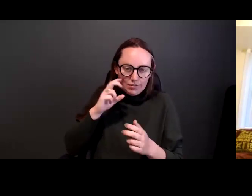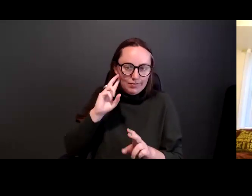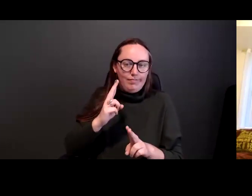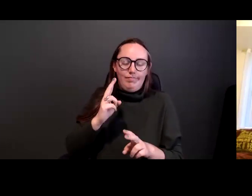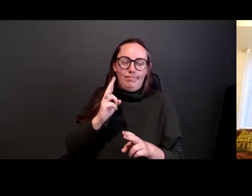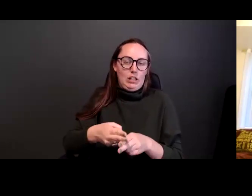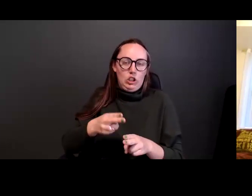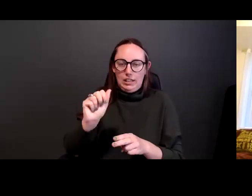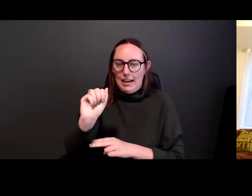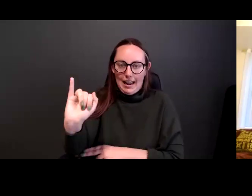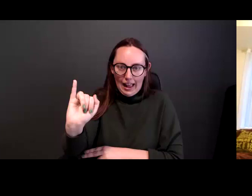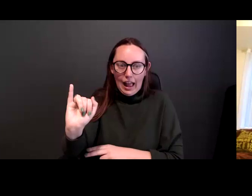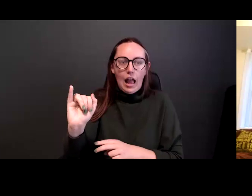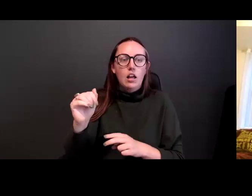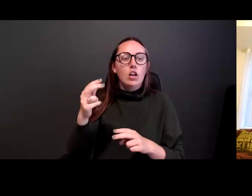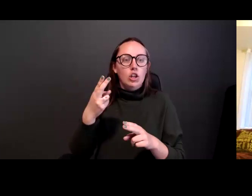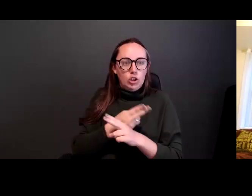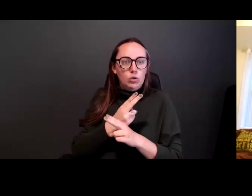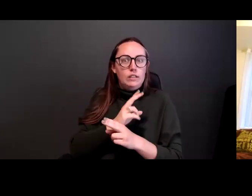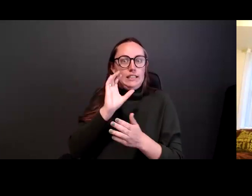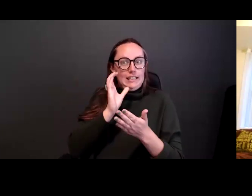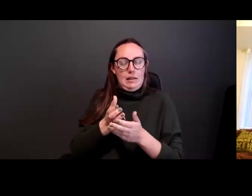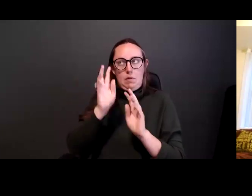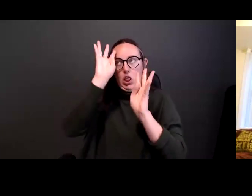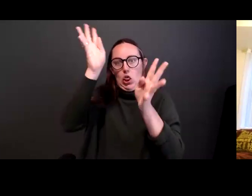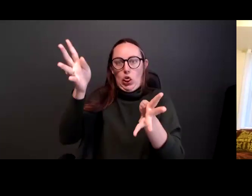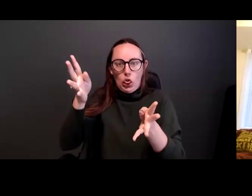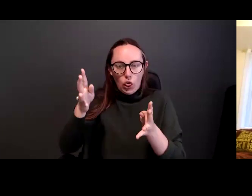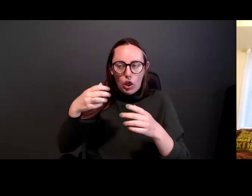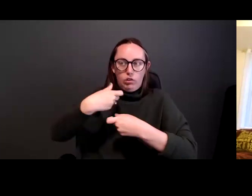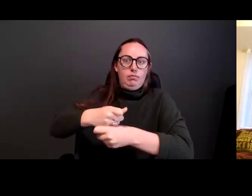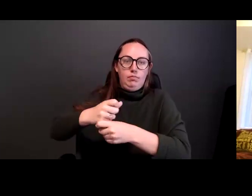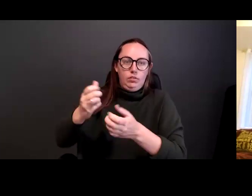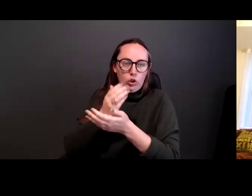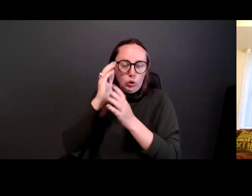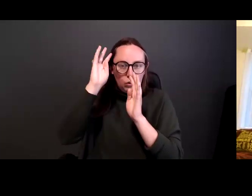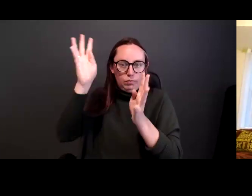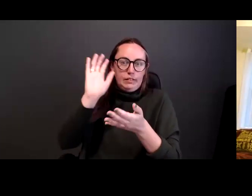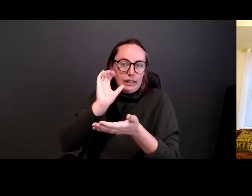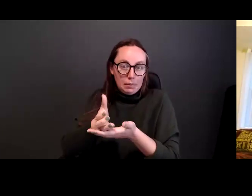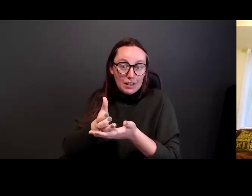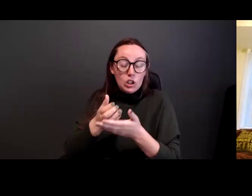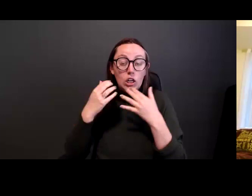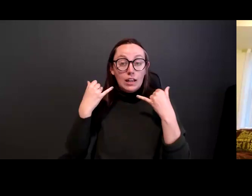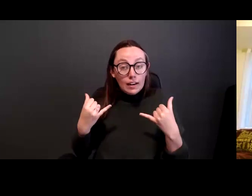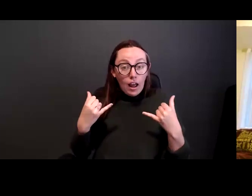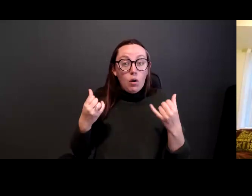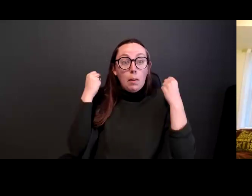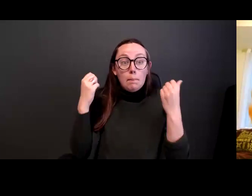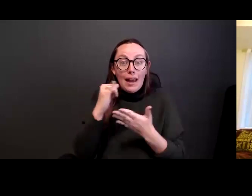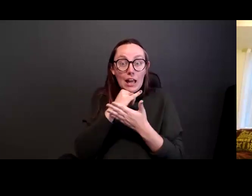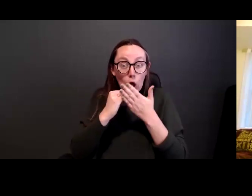of artists upset, because their work is what's being used to train AI to generate